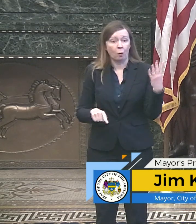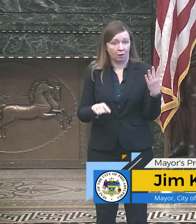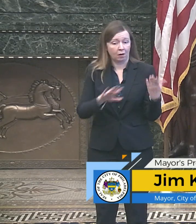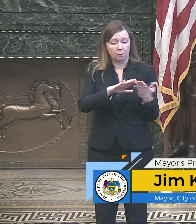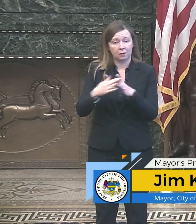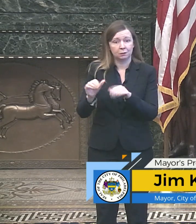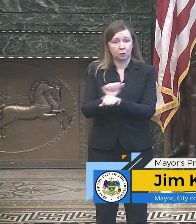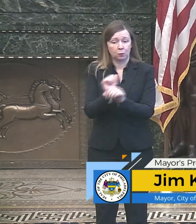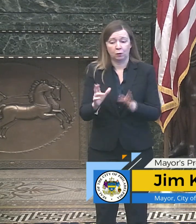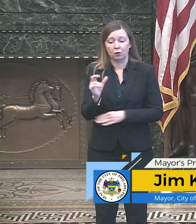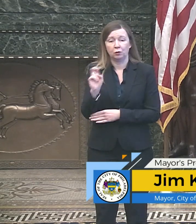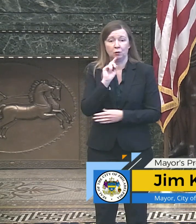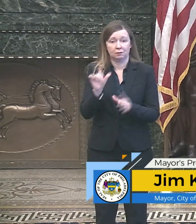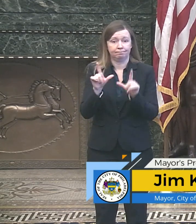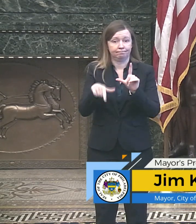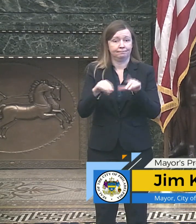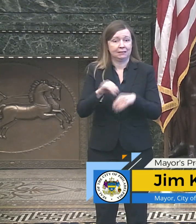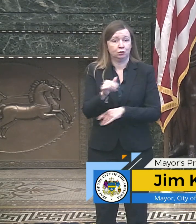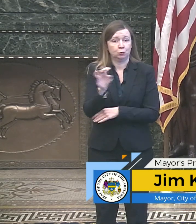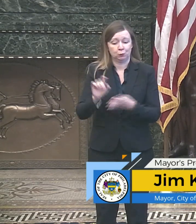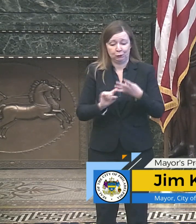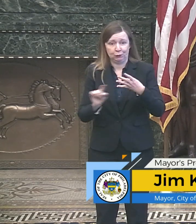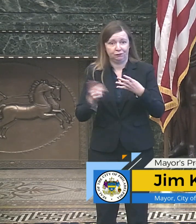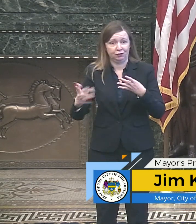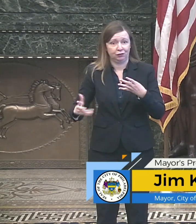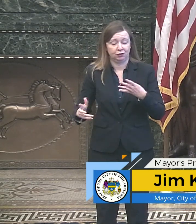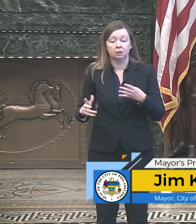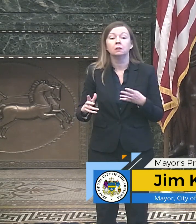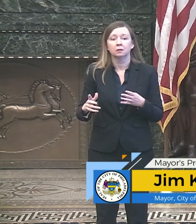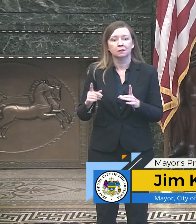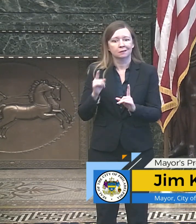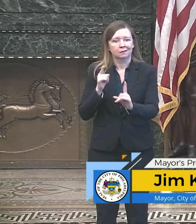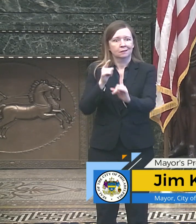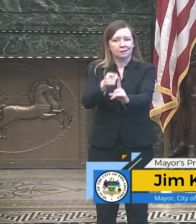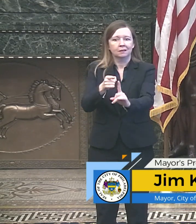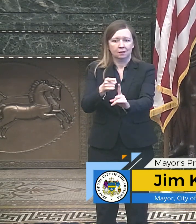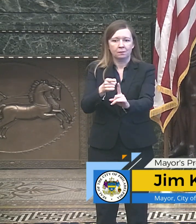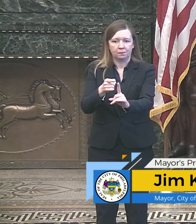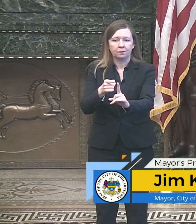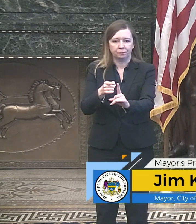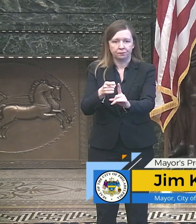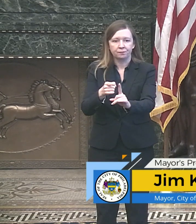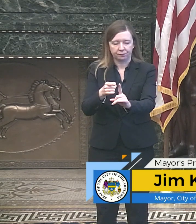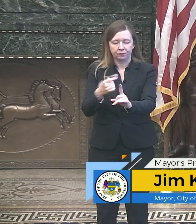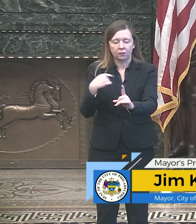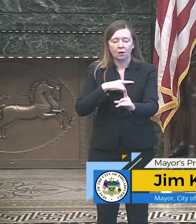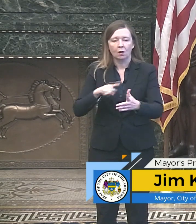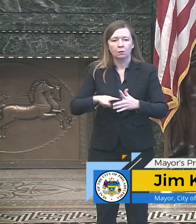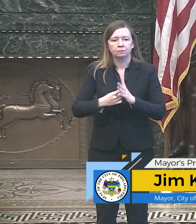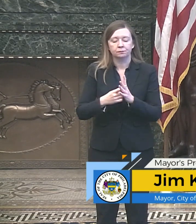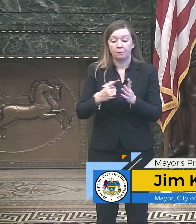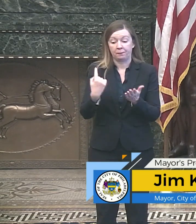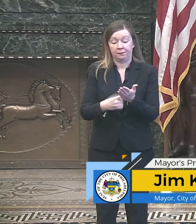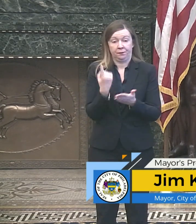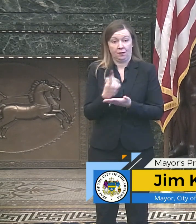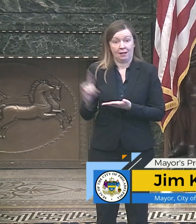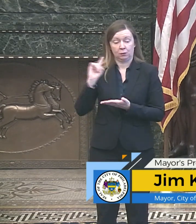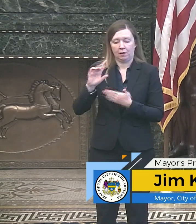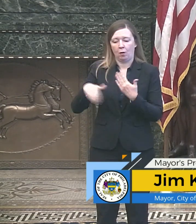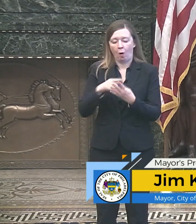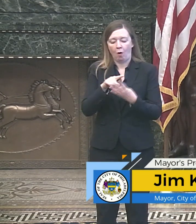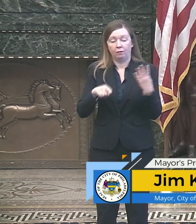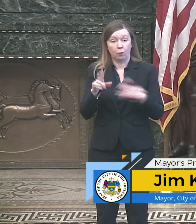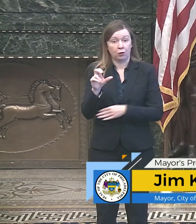unions expire at the end of June. In light of that deadline, and in the midst of this health crisis, we began discussions last week with all